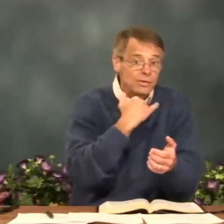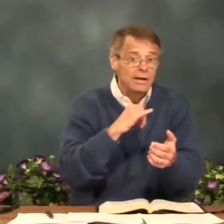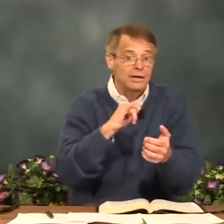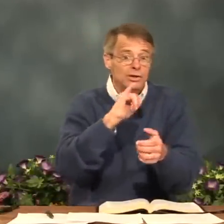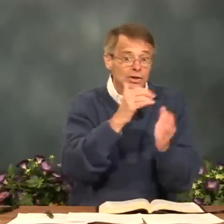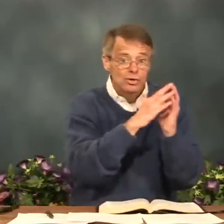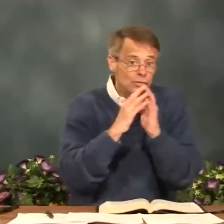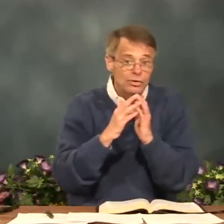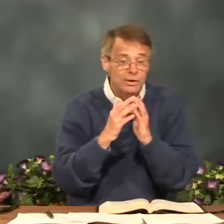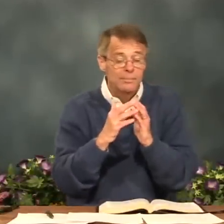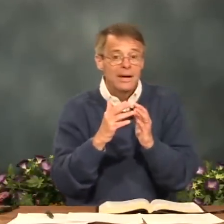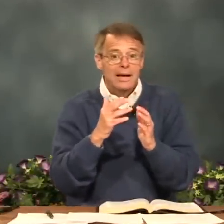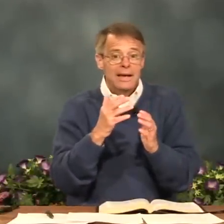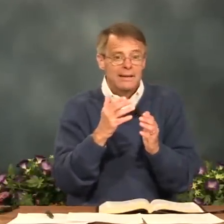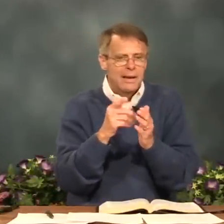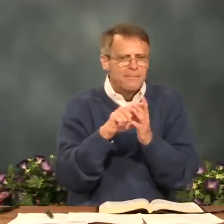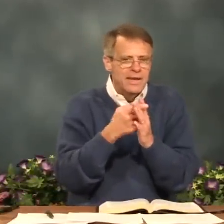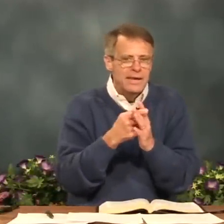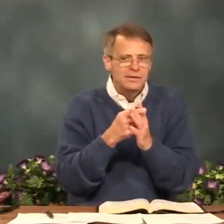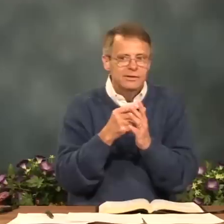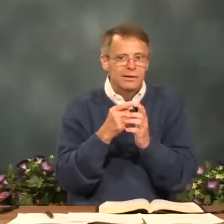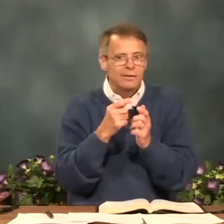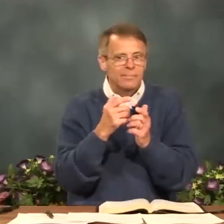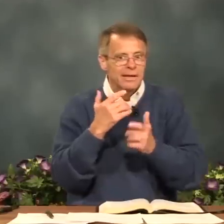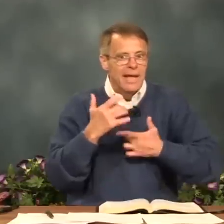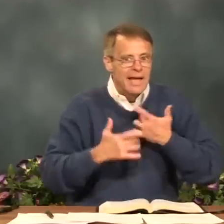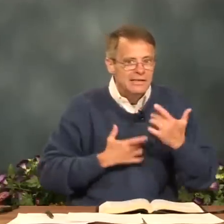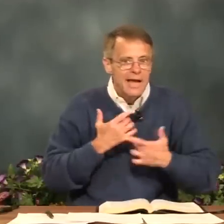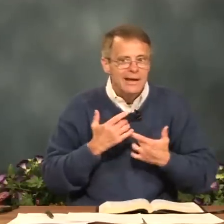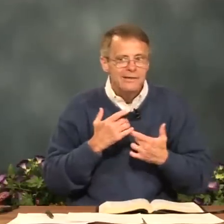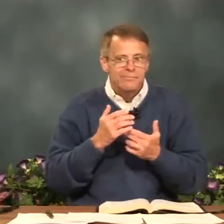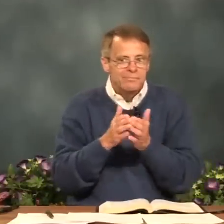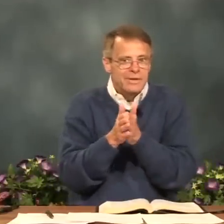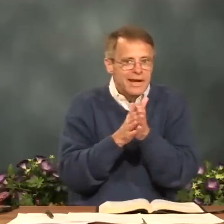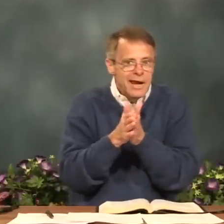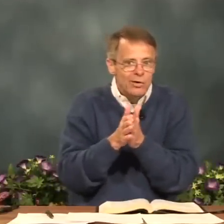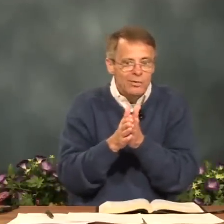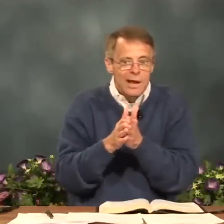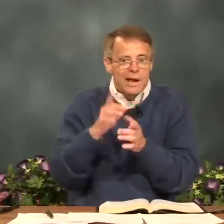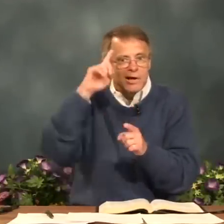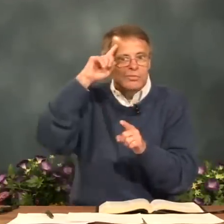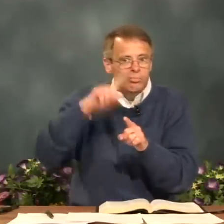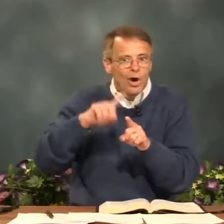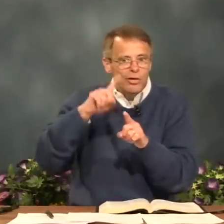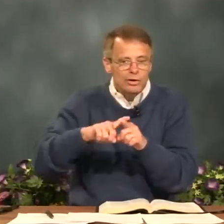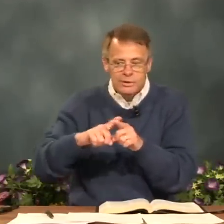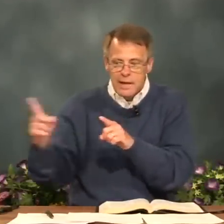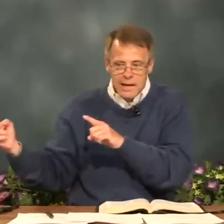Israel and to Jerusalem, he begins to be excited, eager. His brothers